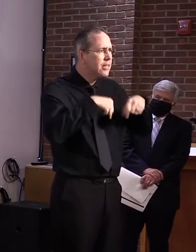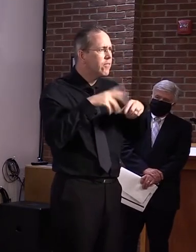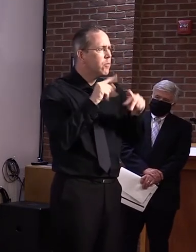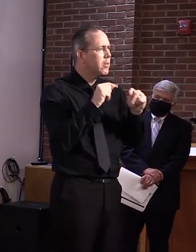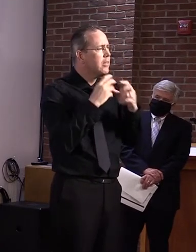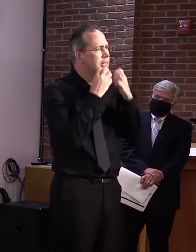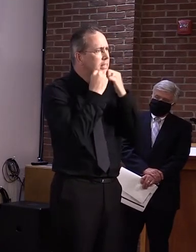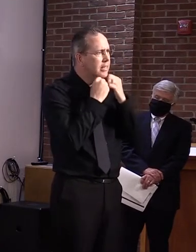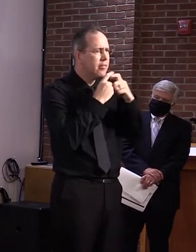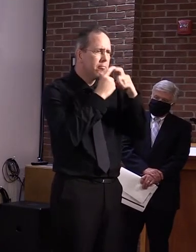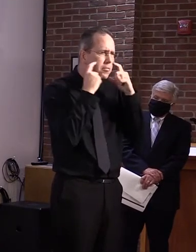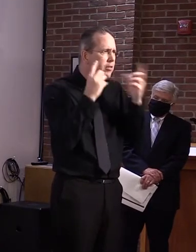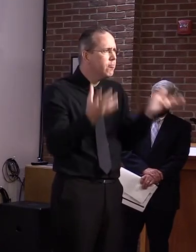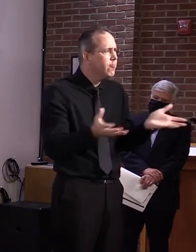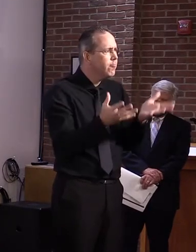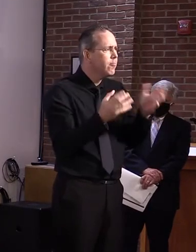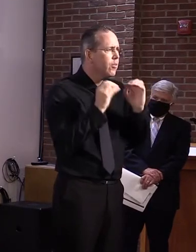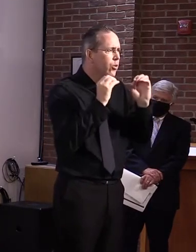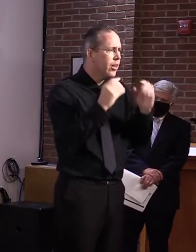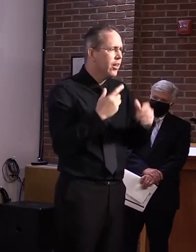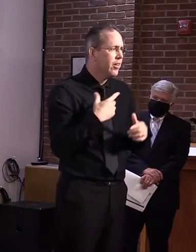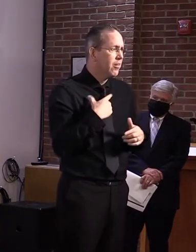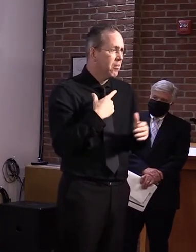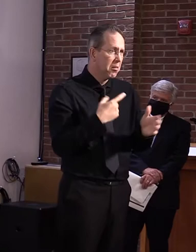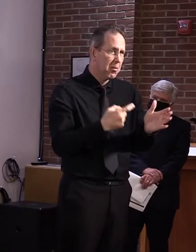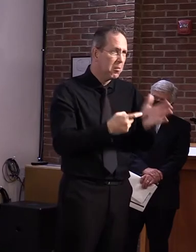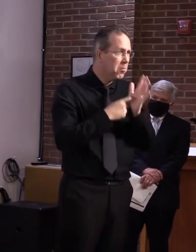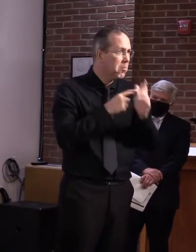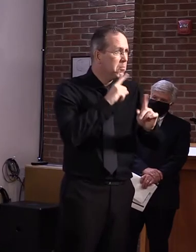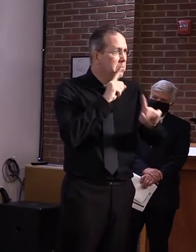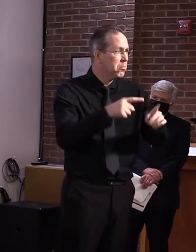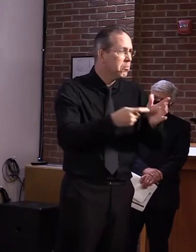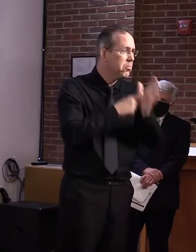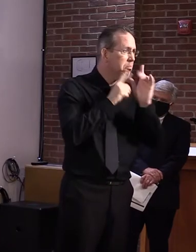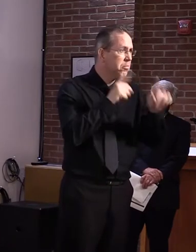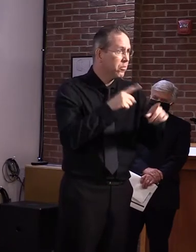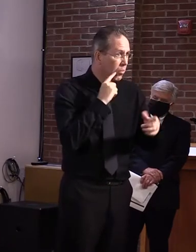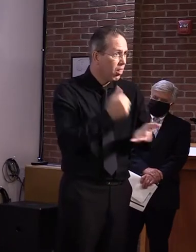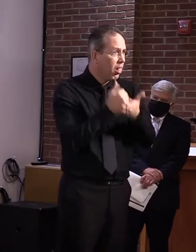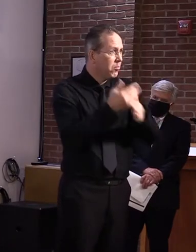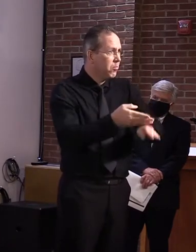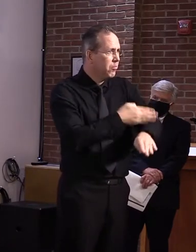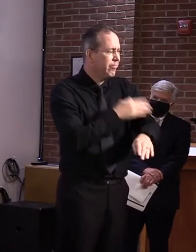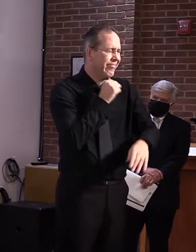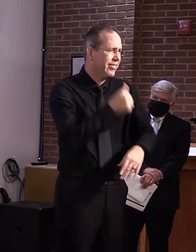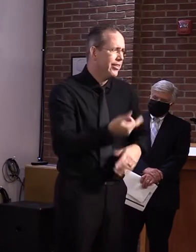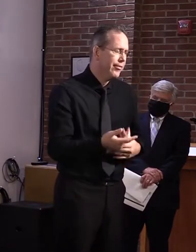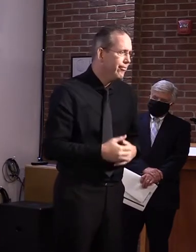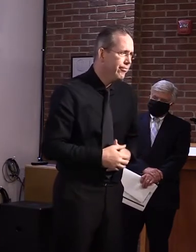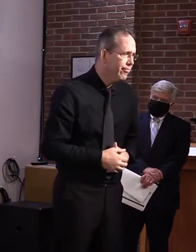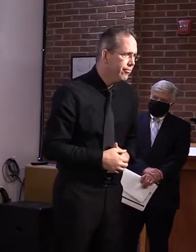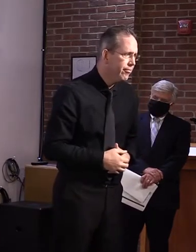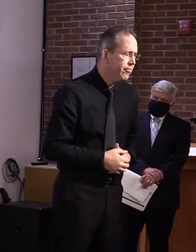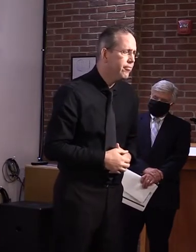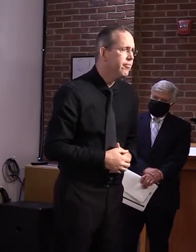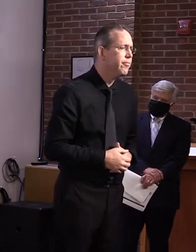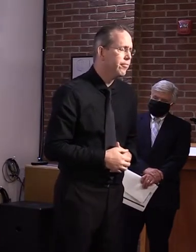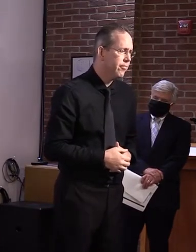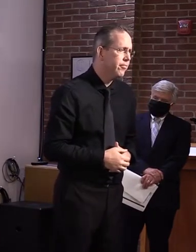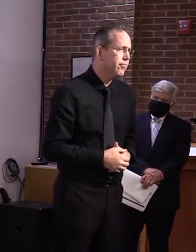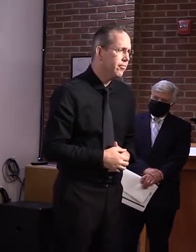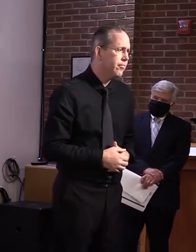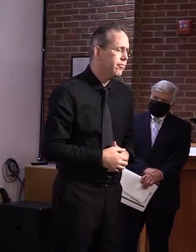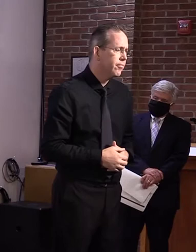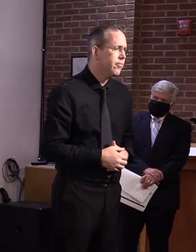compliance. As you know, we don't have a primary enforcement provision for seatbelts in Vermont, and that's been a source of